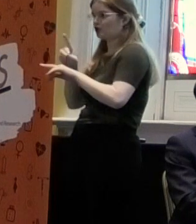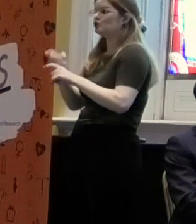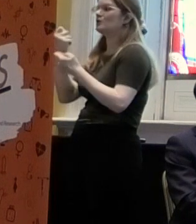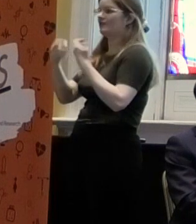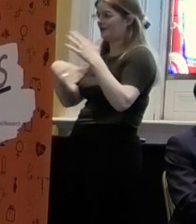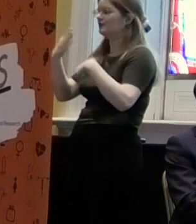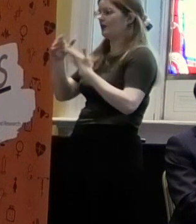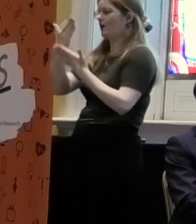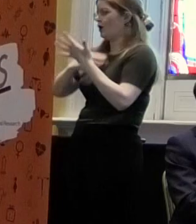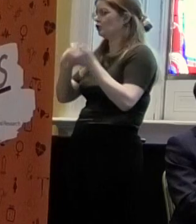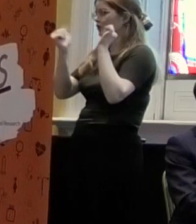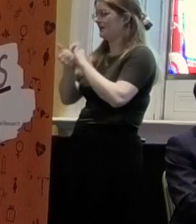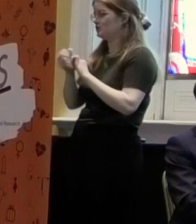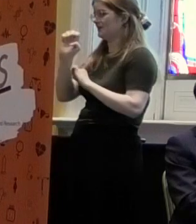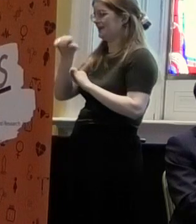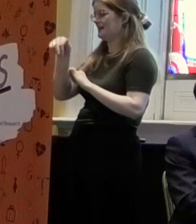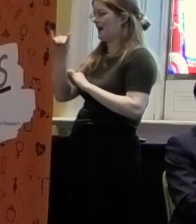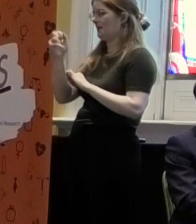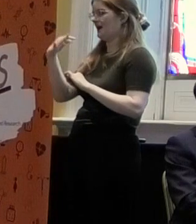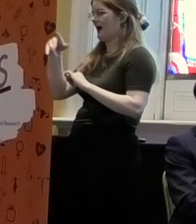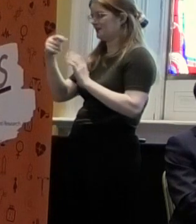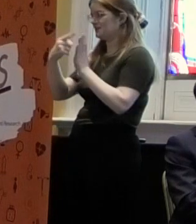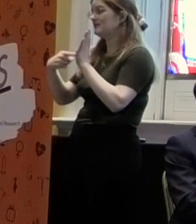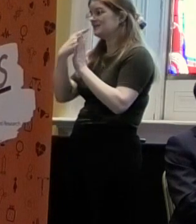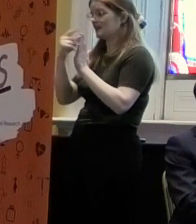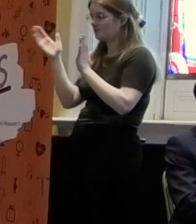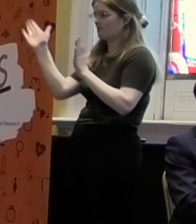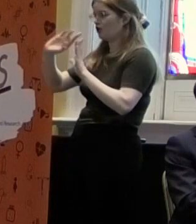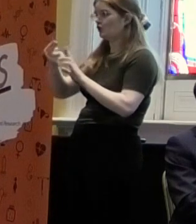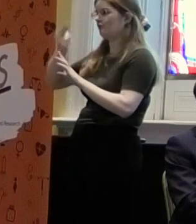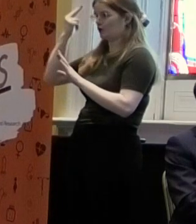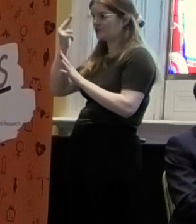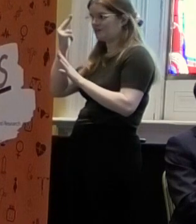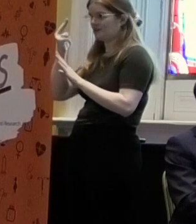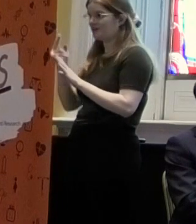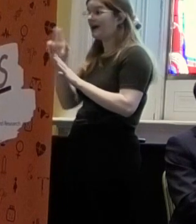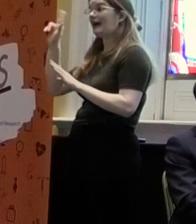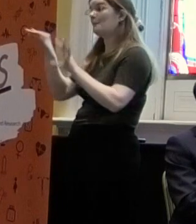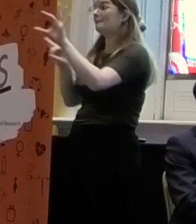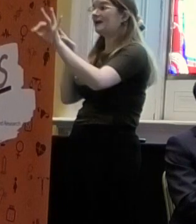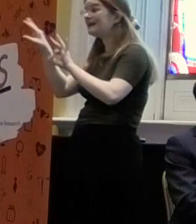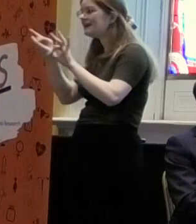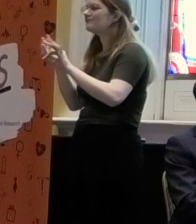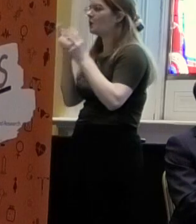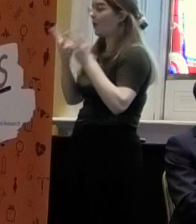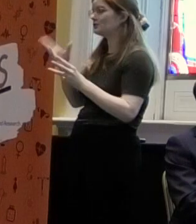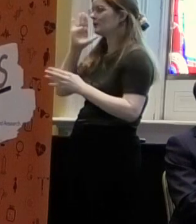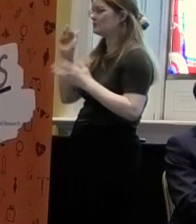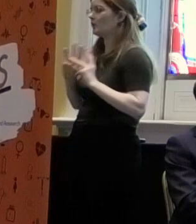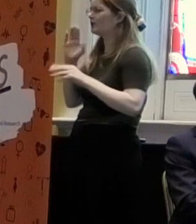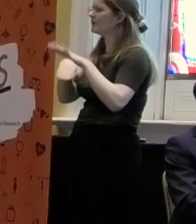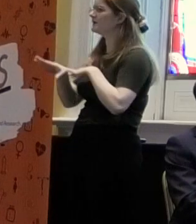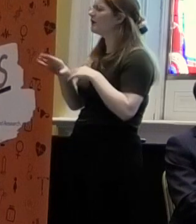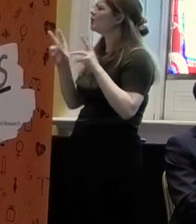1871, which says that the qualifying bodies, if medical qualifying bodies, can choose to allow women to sit their exam. No,